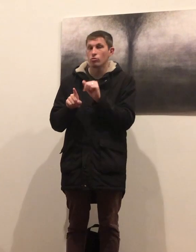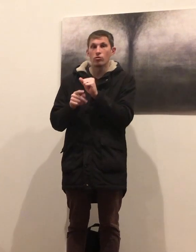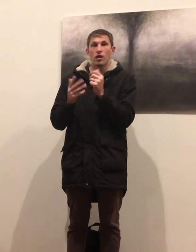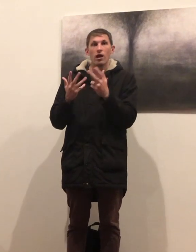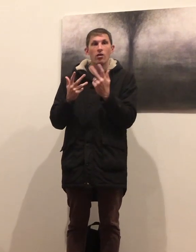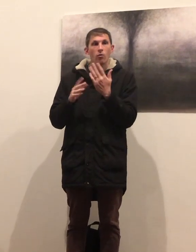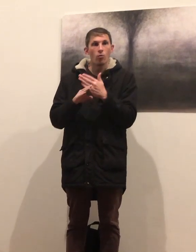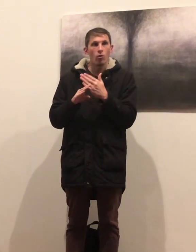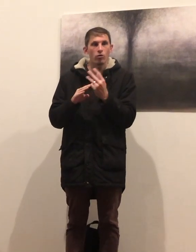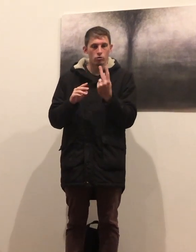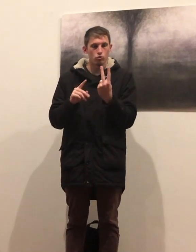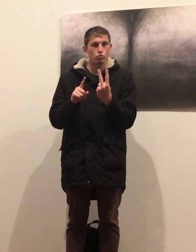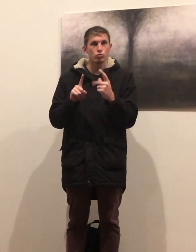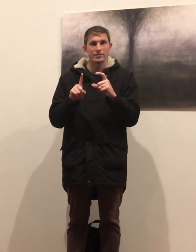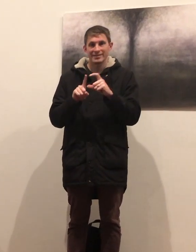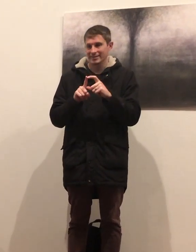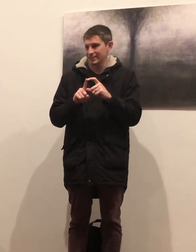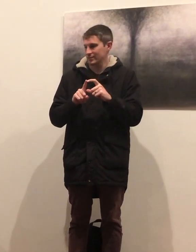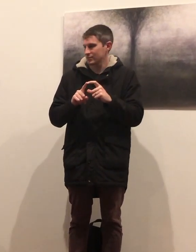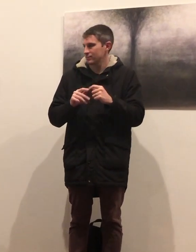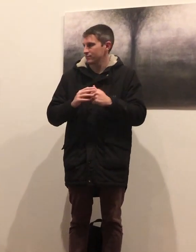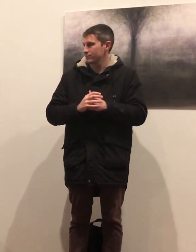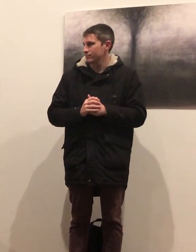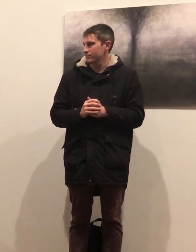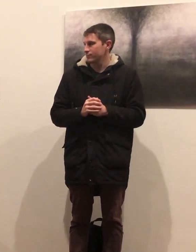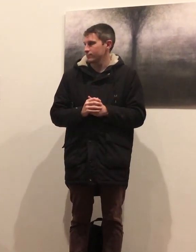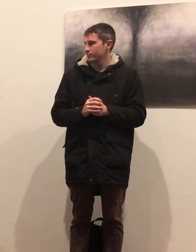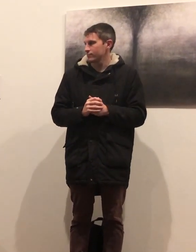you do 2D, when you do drawings.